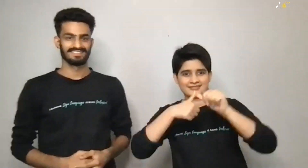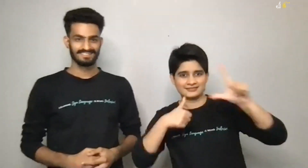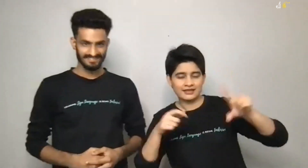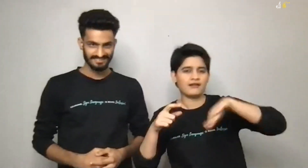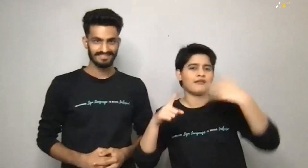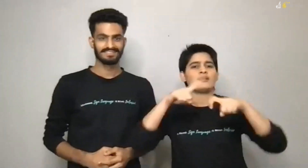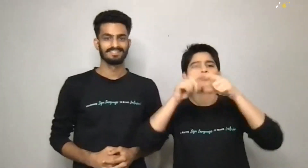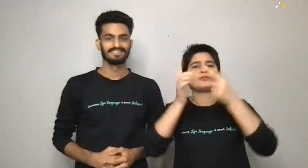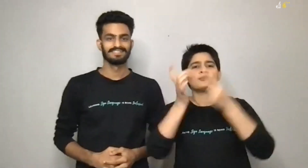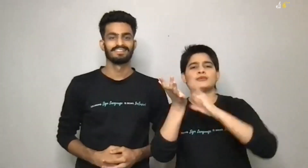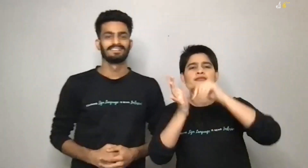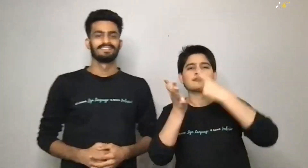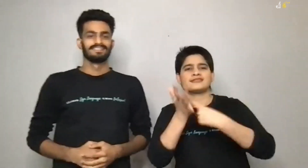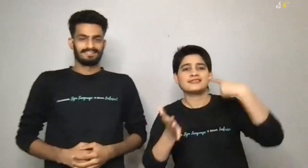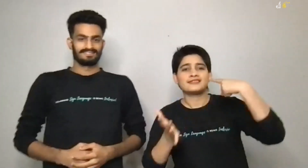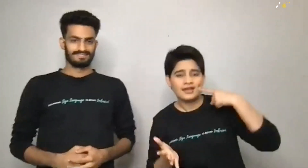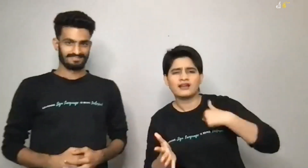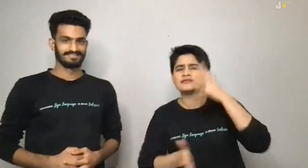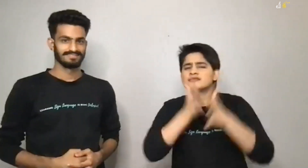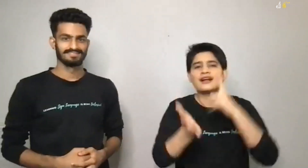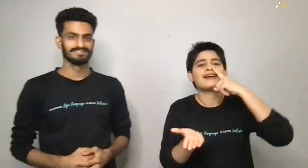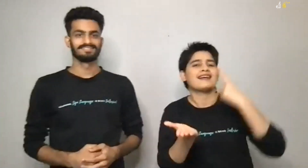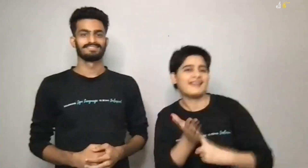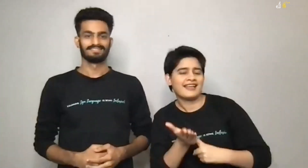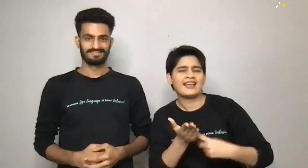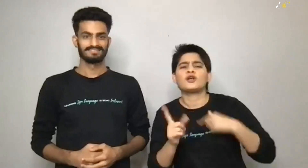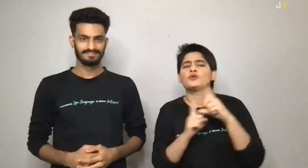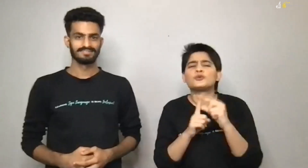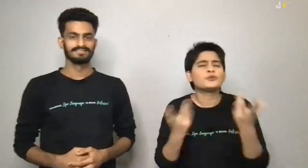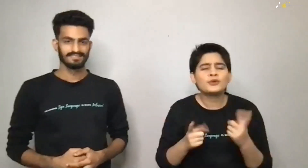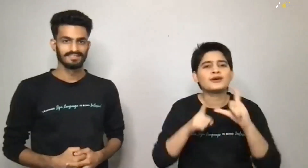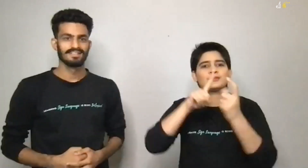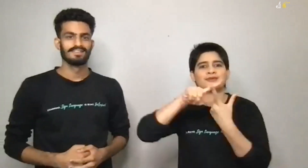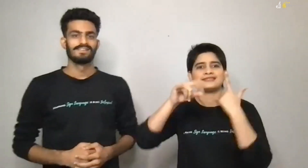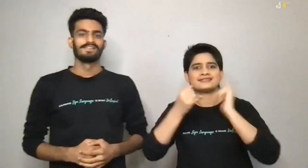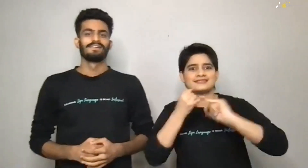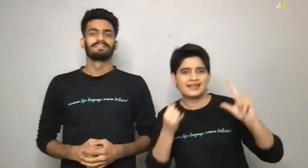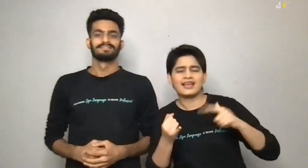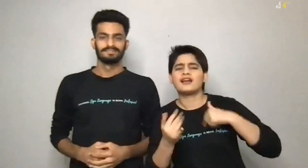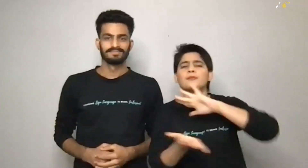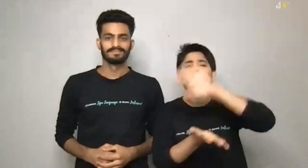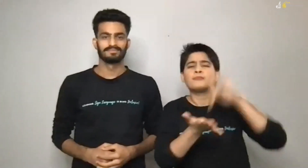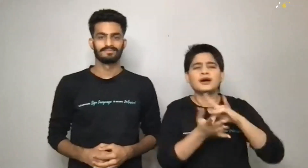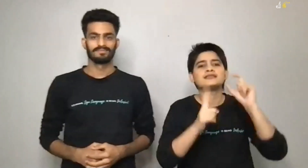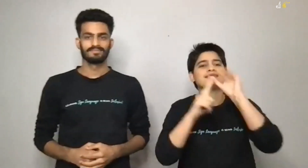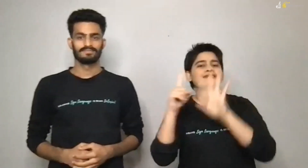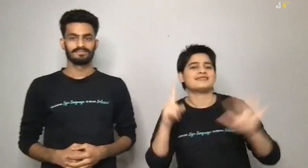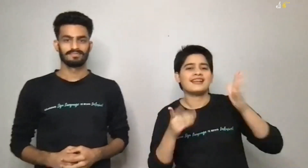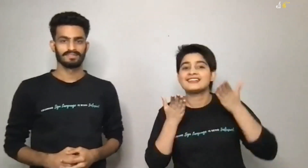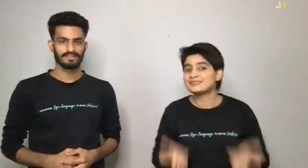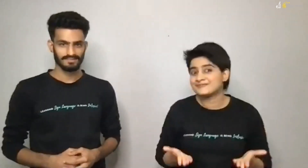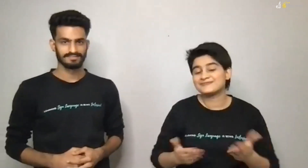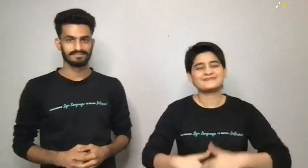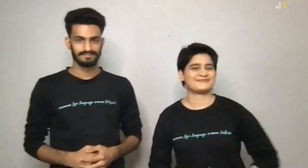My name is Sheetal. Sheetal Kumari. And this is my sign. I am a